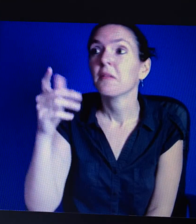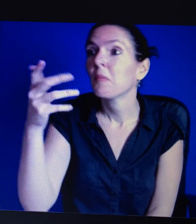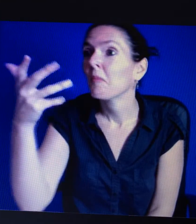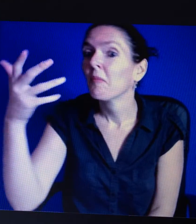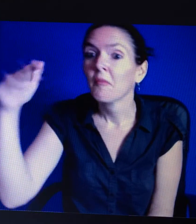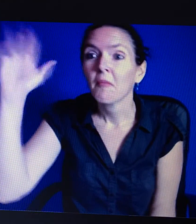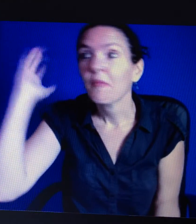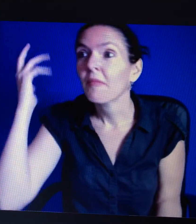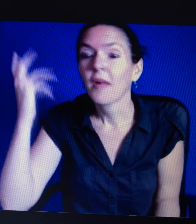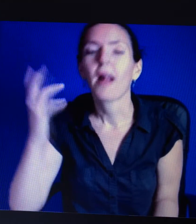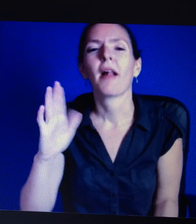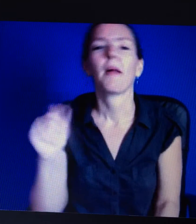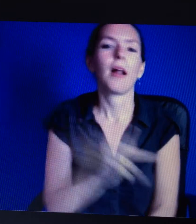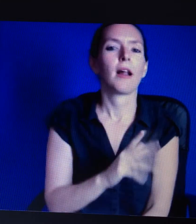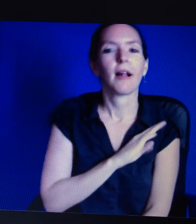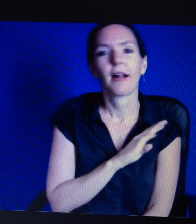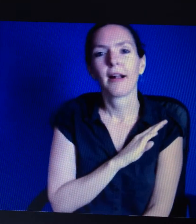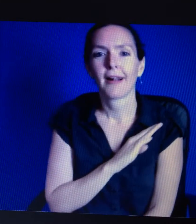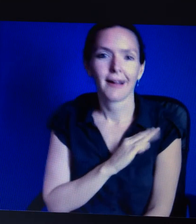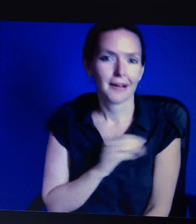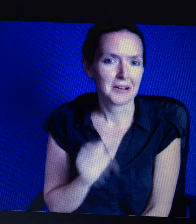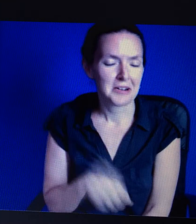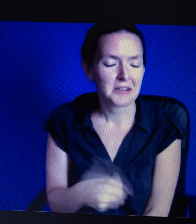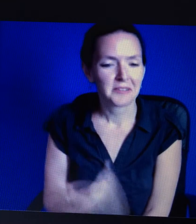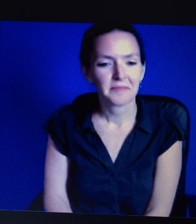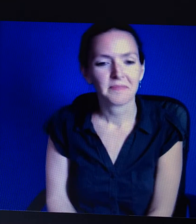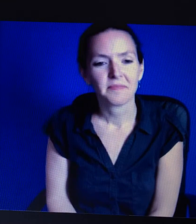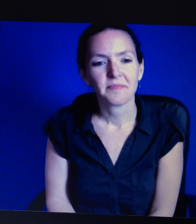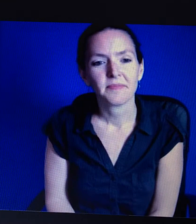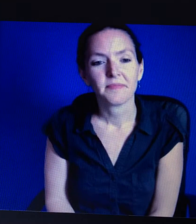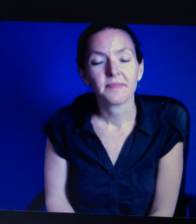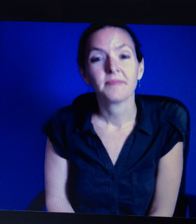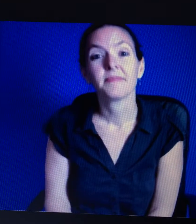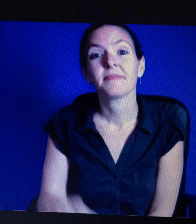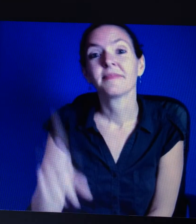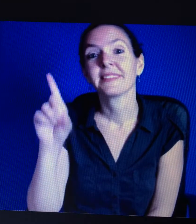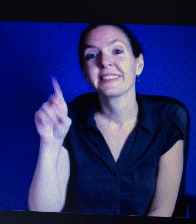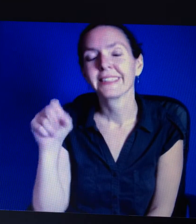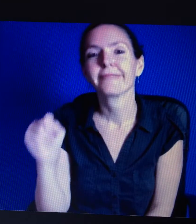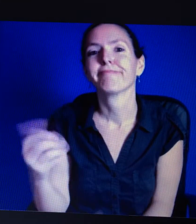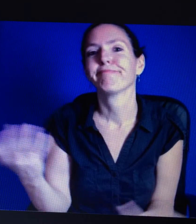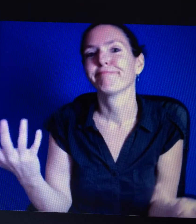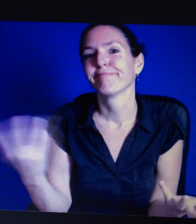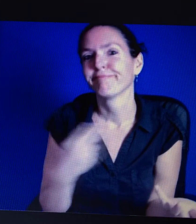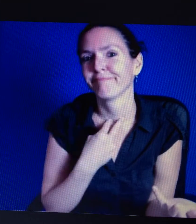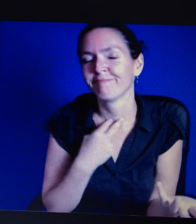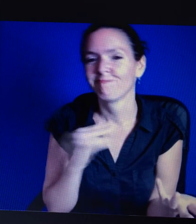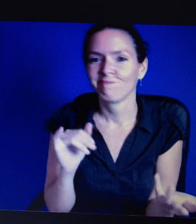Okay, the eldest of a deaf person has priority in keeping their name. Okay. If it's a similar sign,